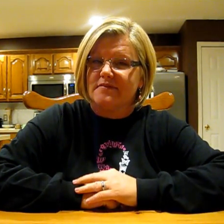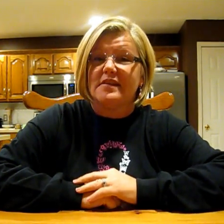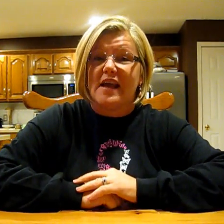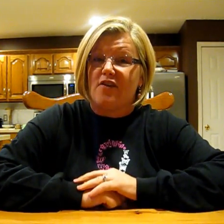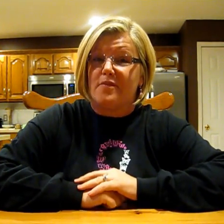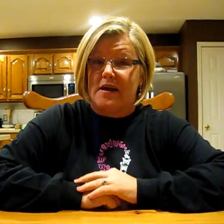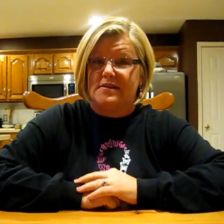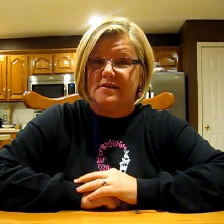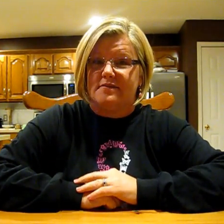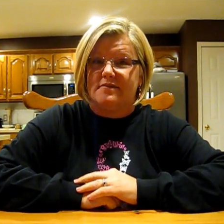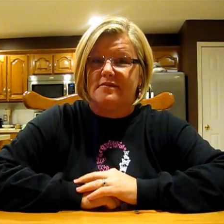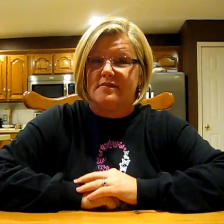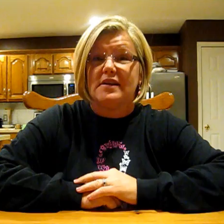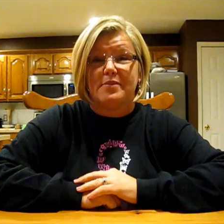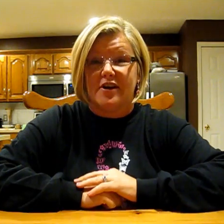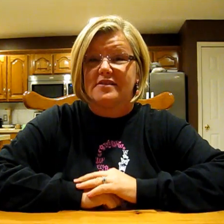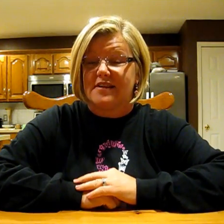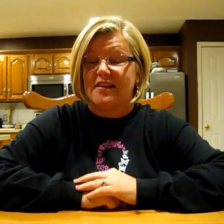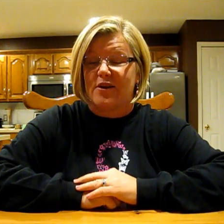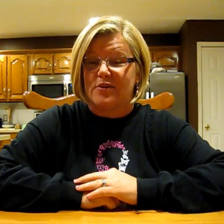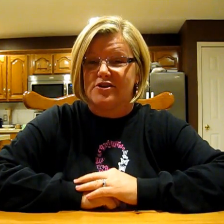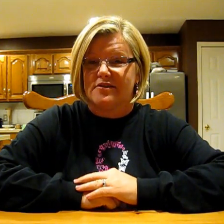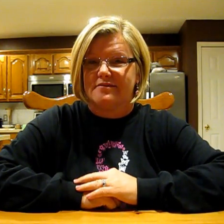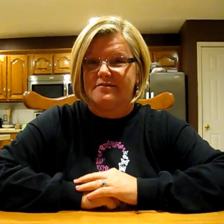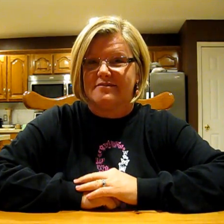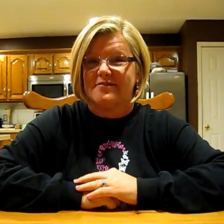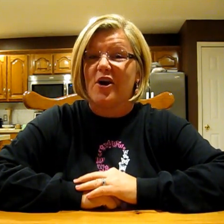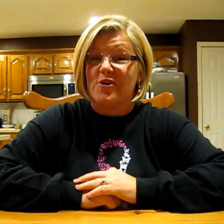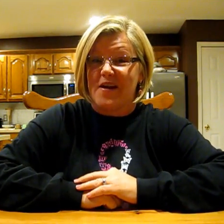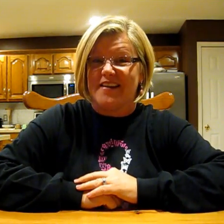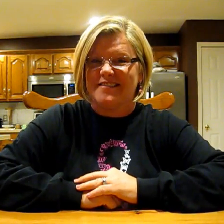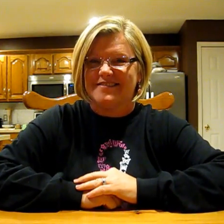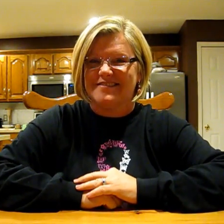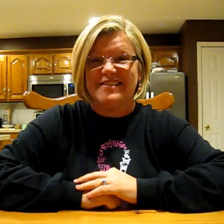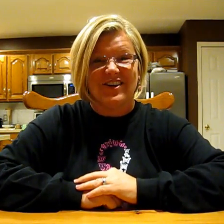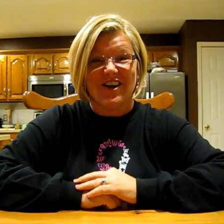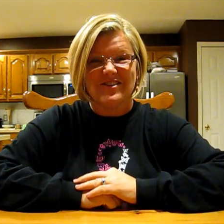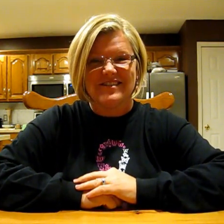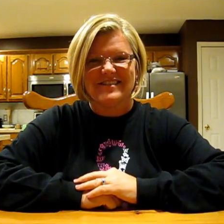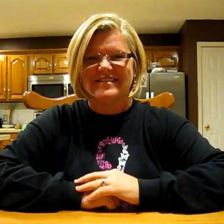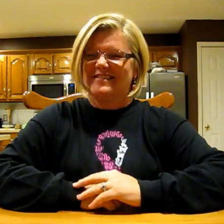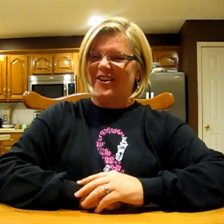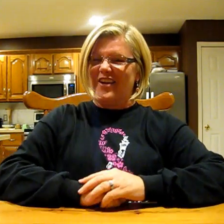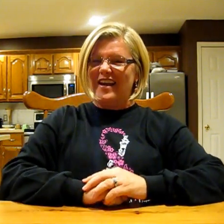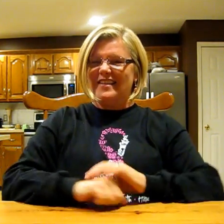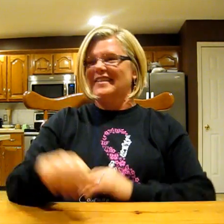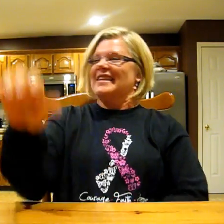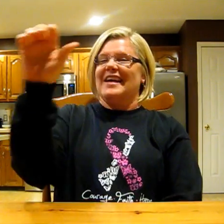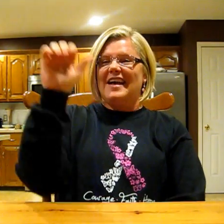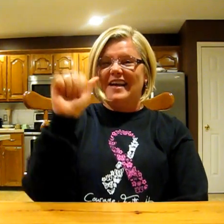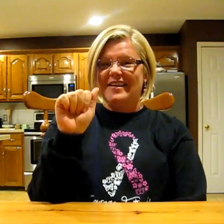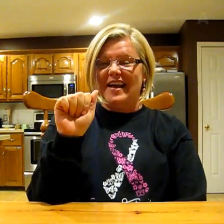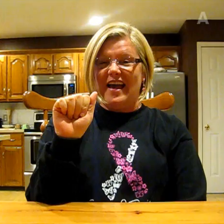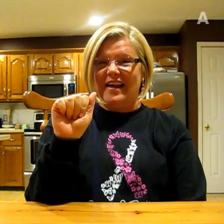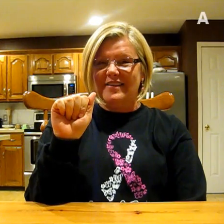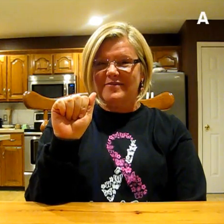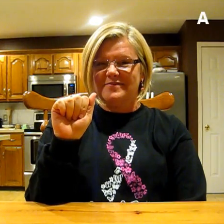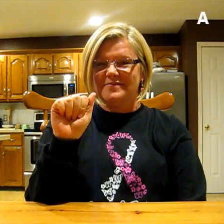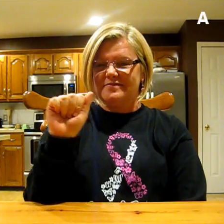the alphabet in American Sign Language. Are you ready? Here goes. Okay. A.